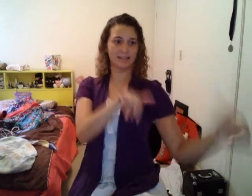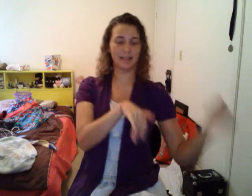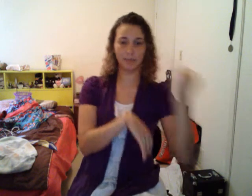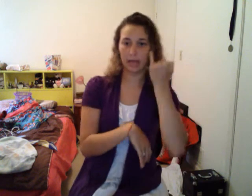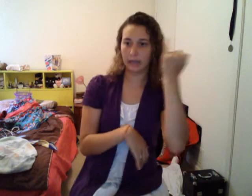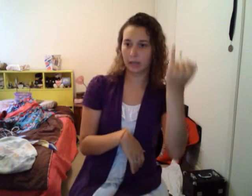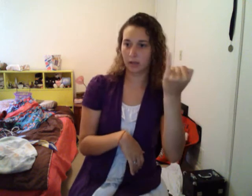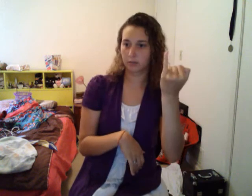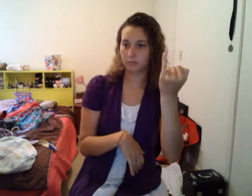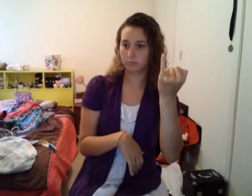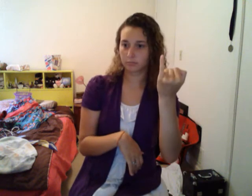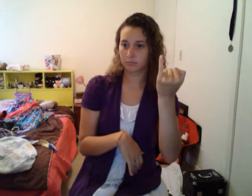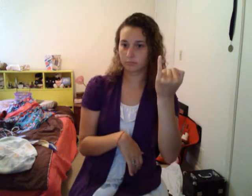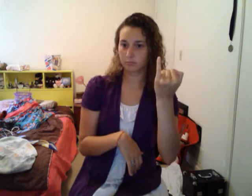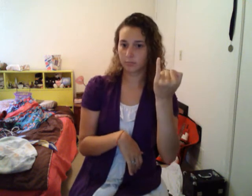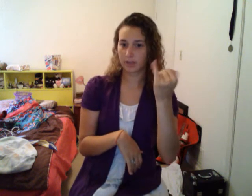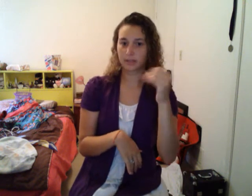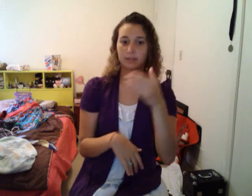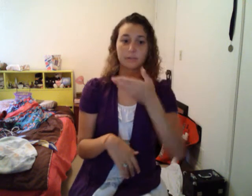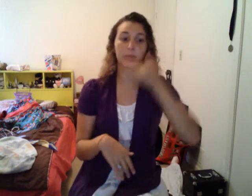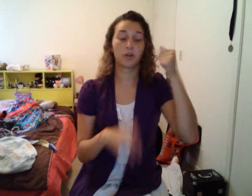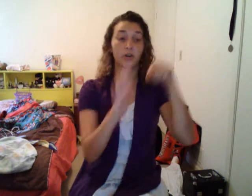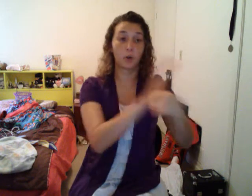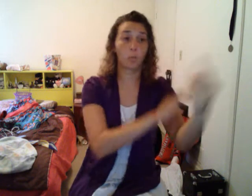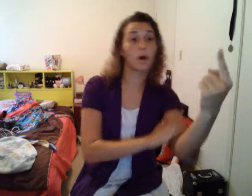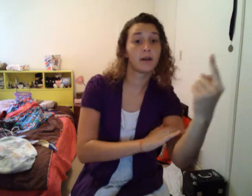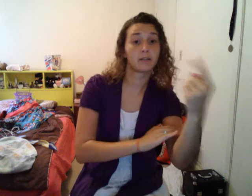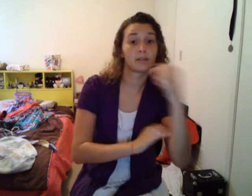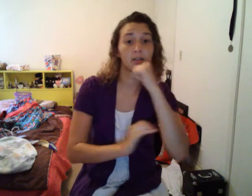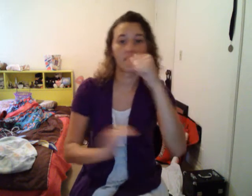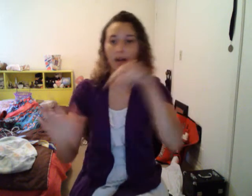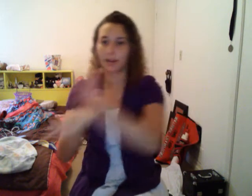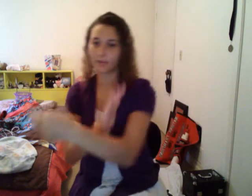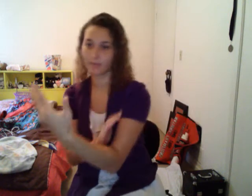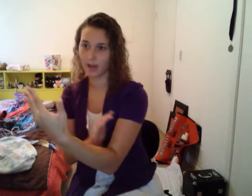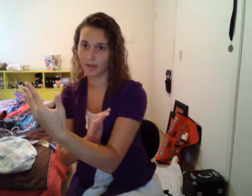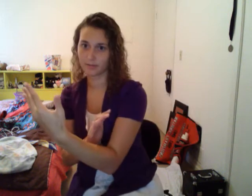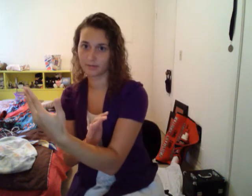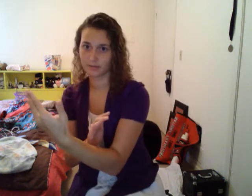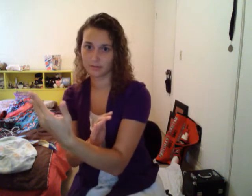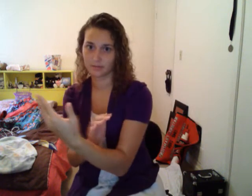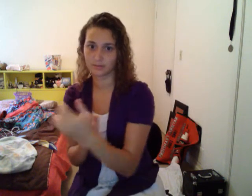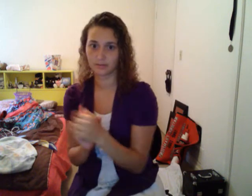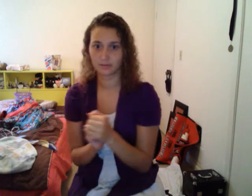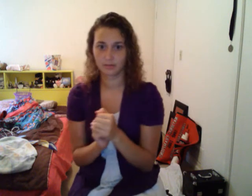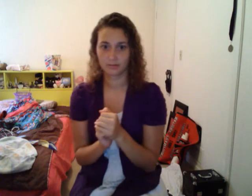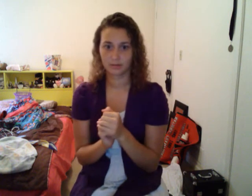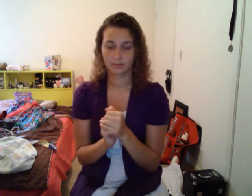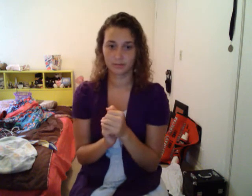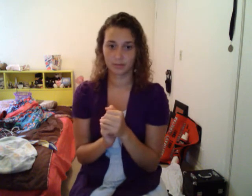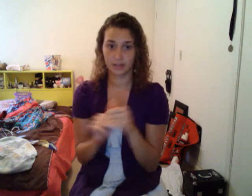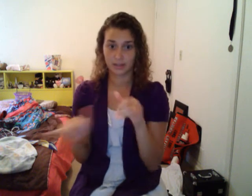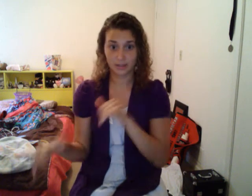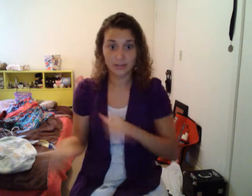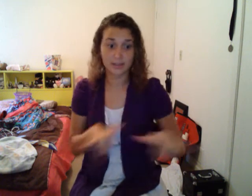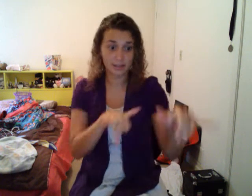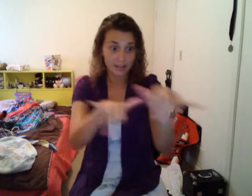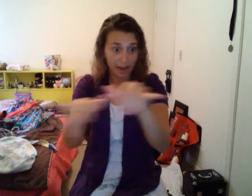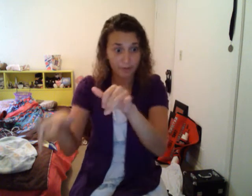so that 5 can live. Is that the reason most of you had, those of you who would turn? Yes?